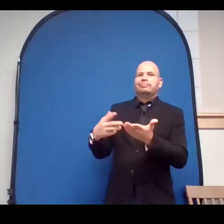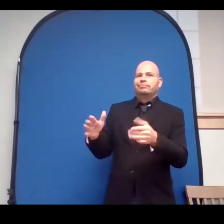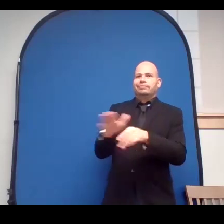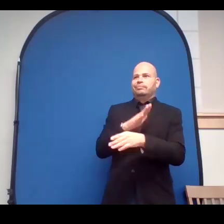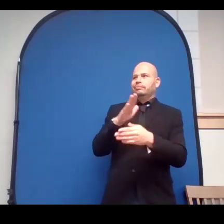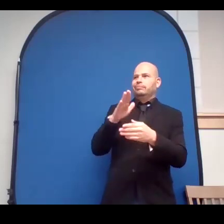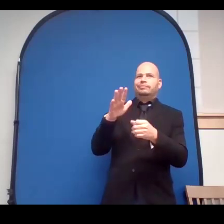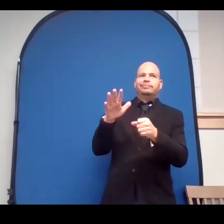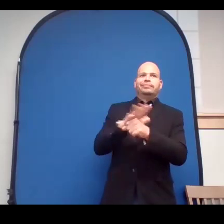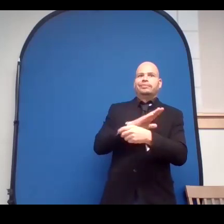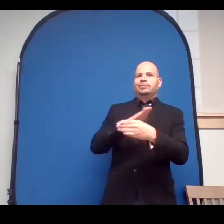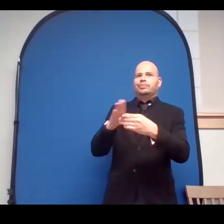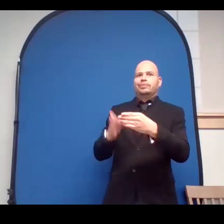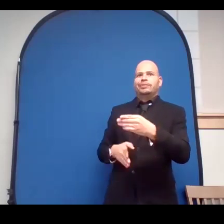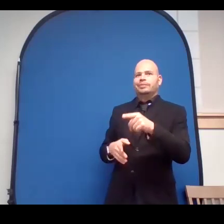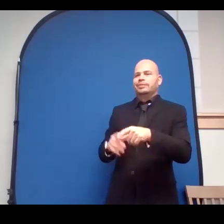actually working the whole weekend.